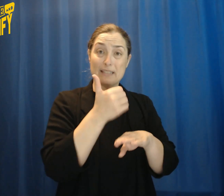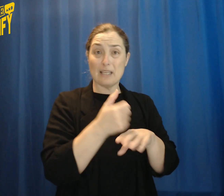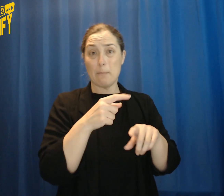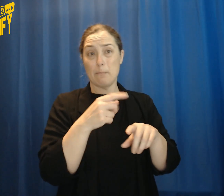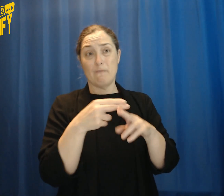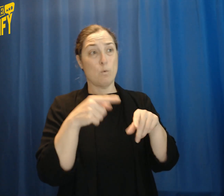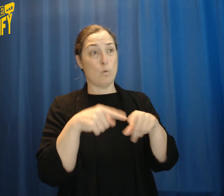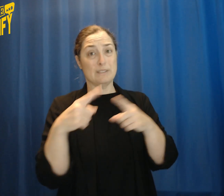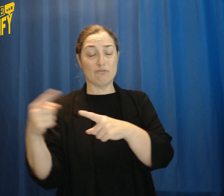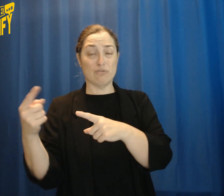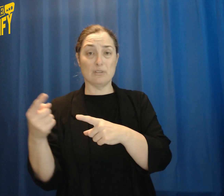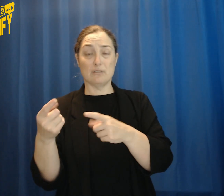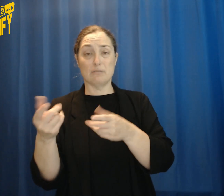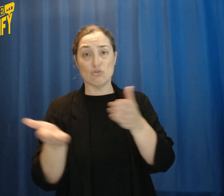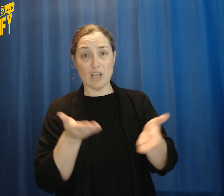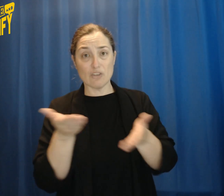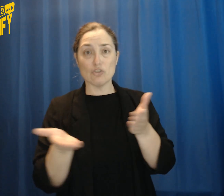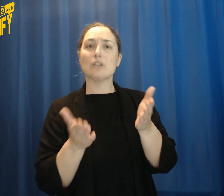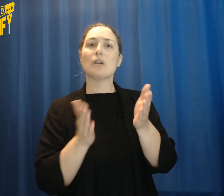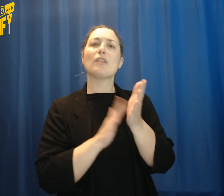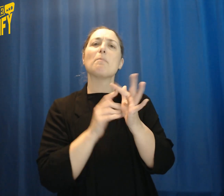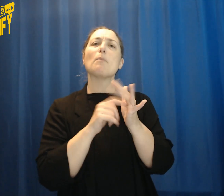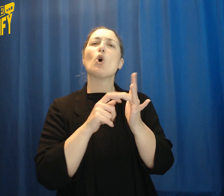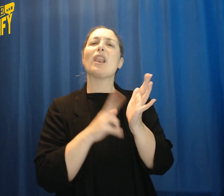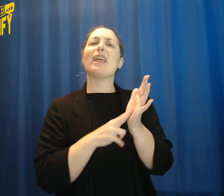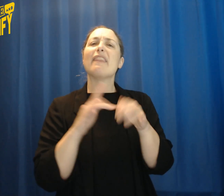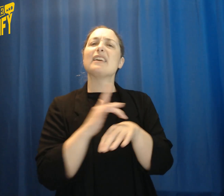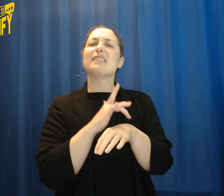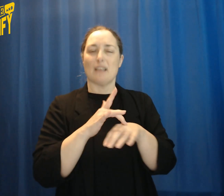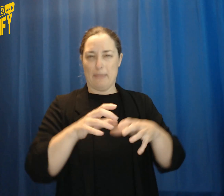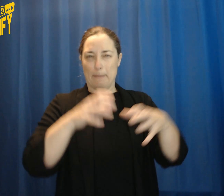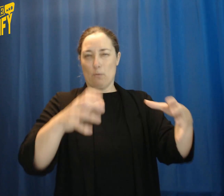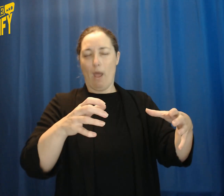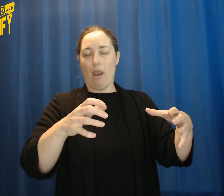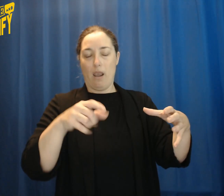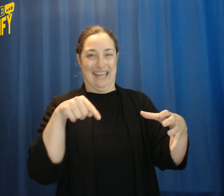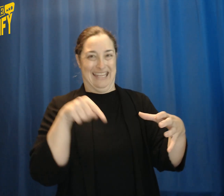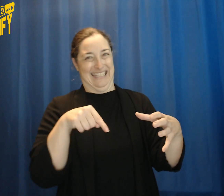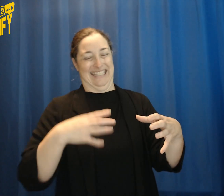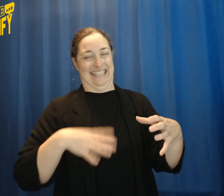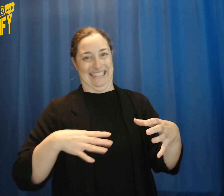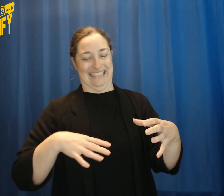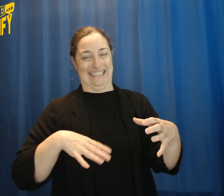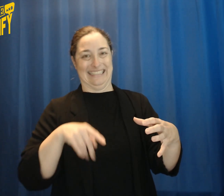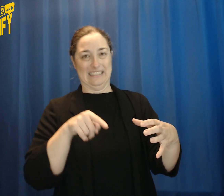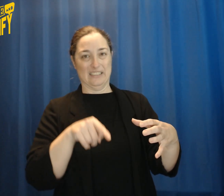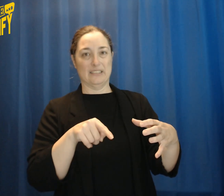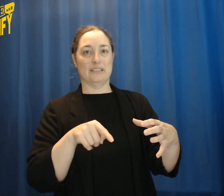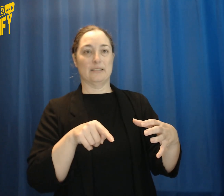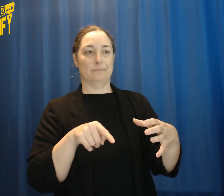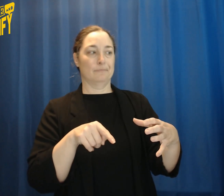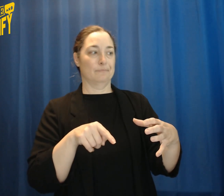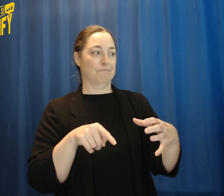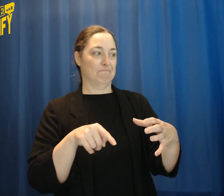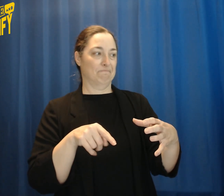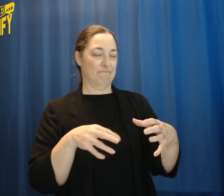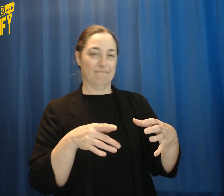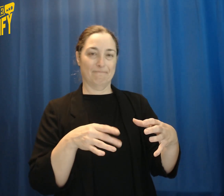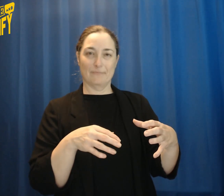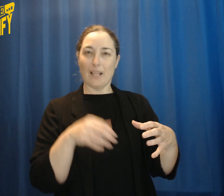shows, especially the Merlin Theatre, the bigger of the two theatres. That requires, it was all clever engineering at the